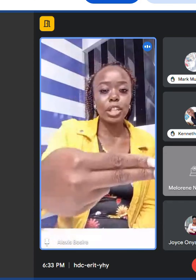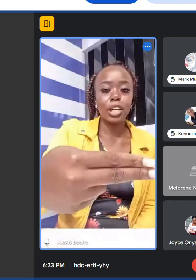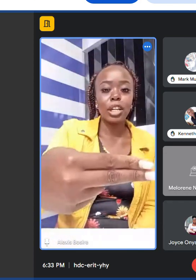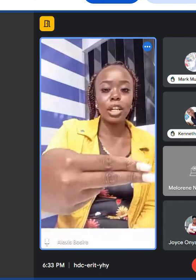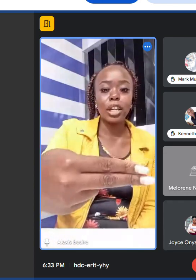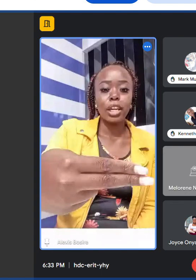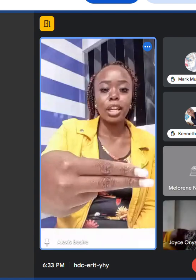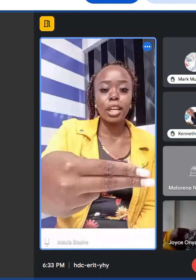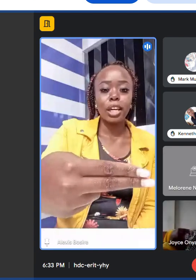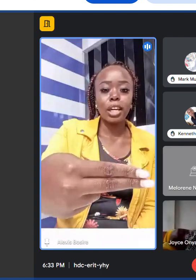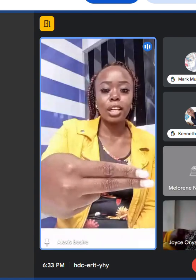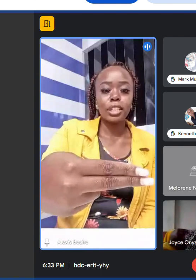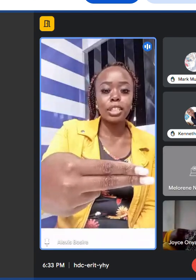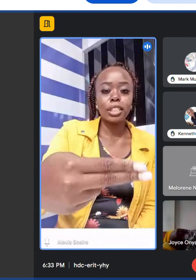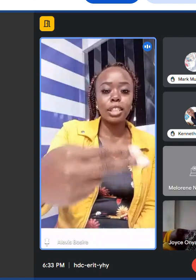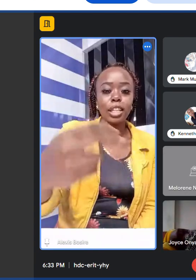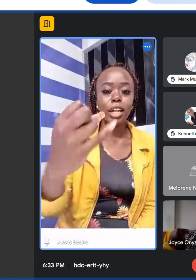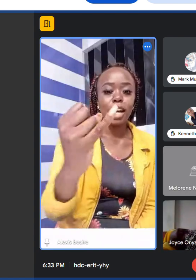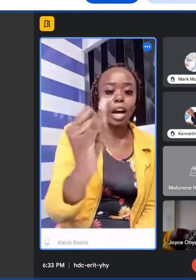H,